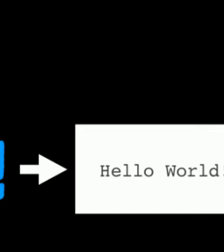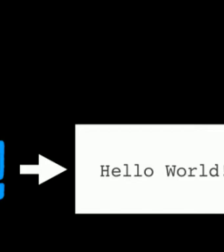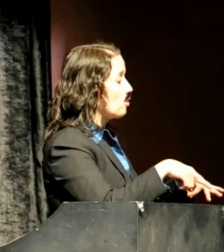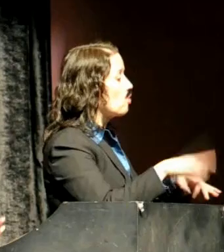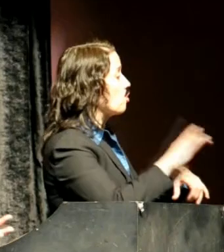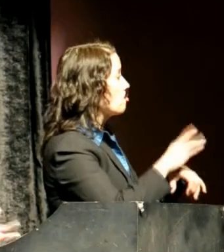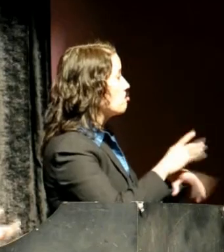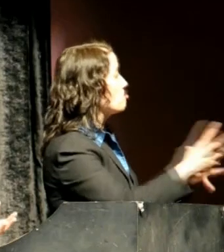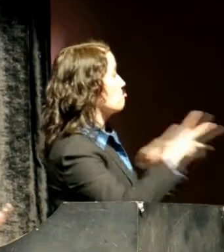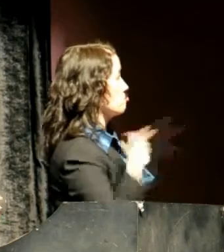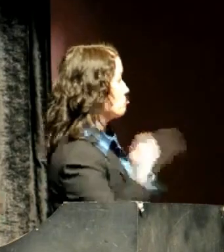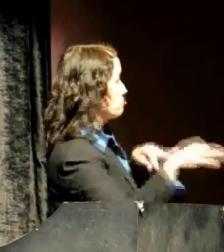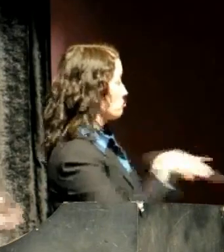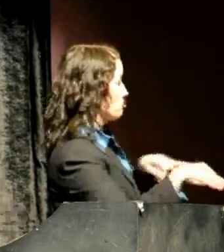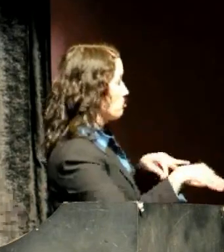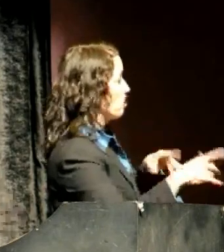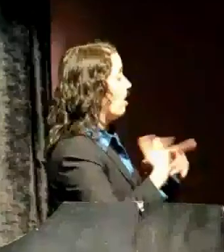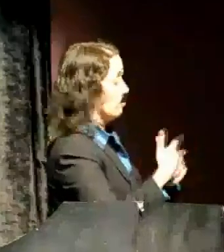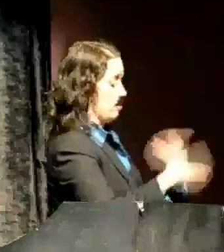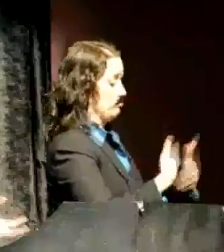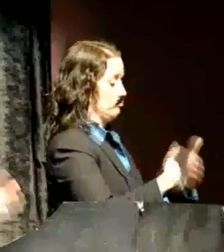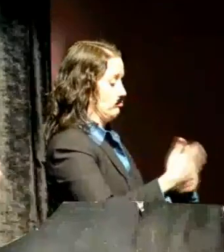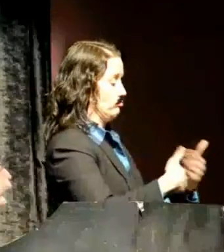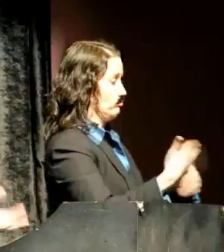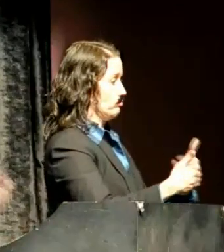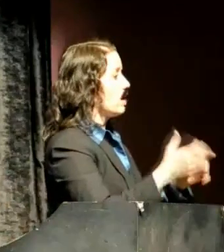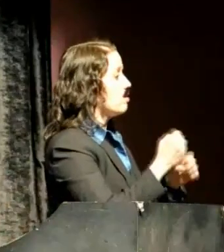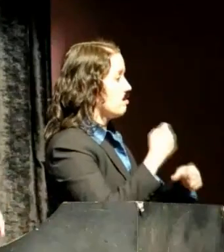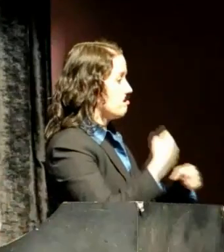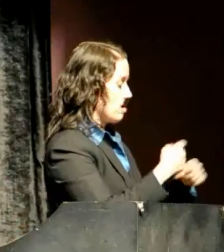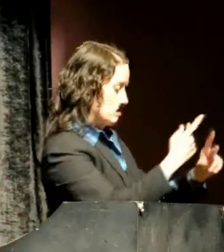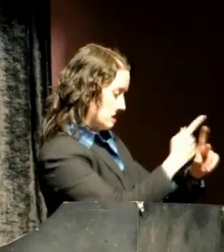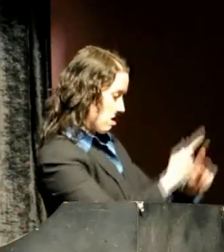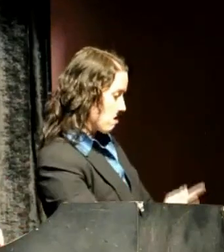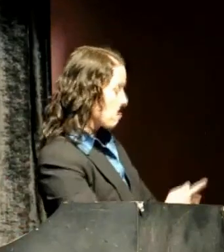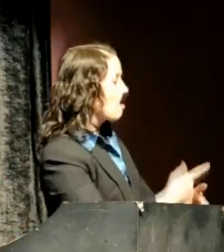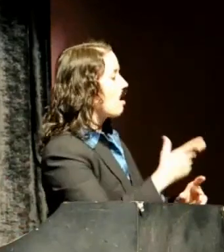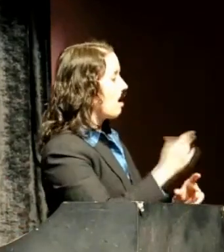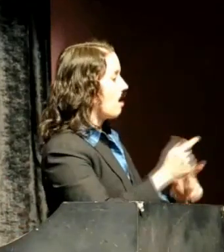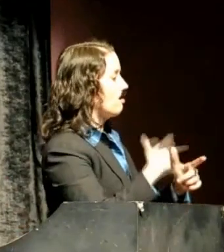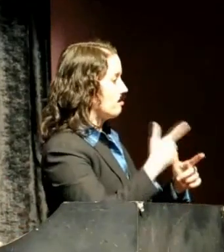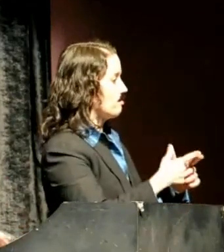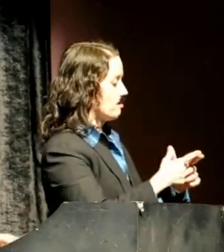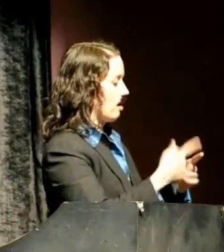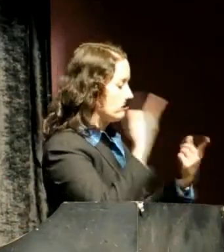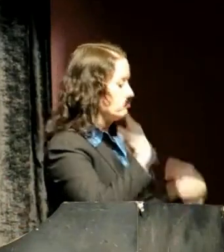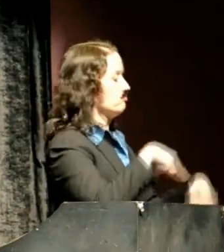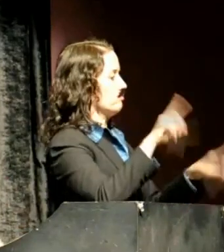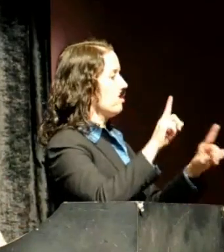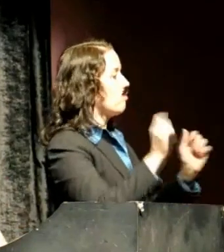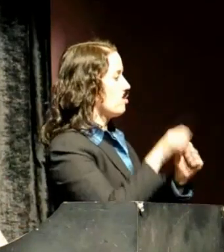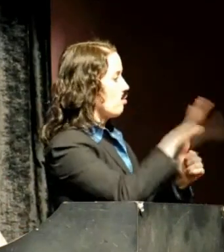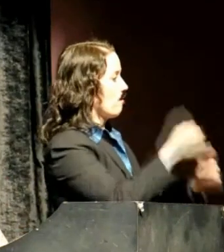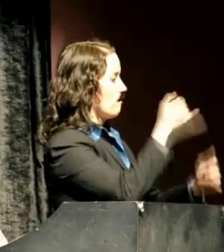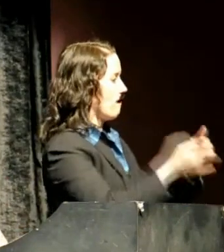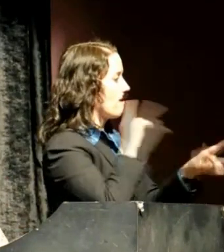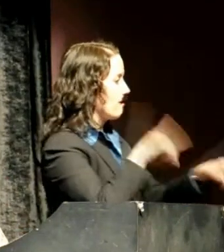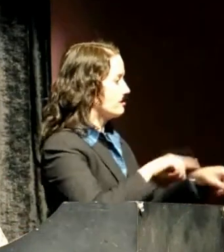instructions and interpret them and make all those calculations and ultimately come up with your final